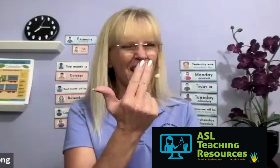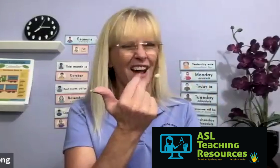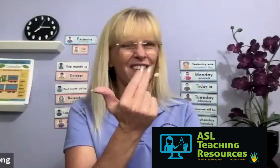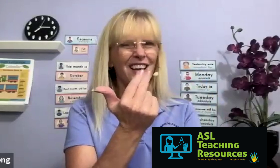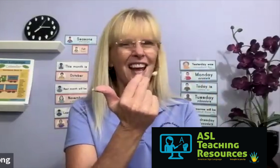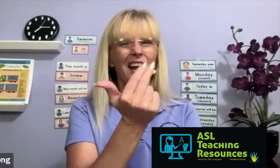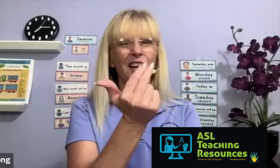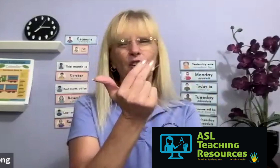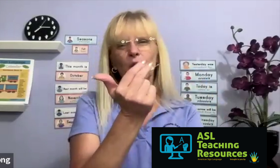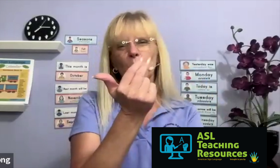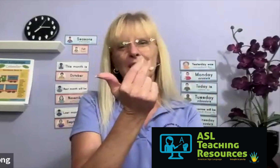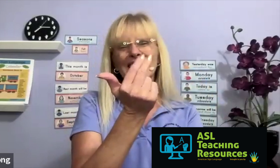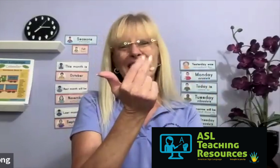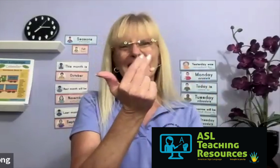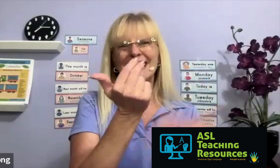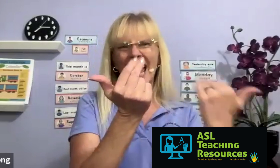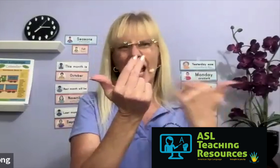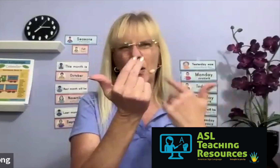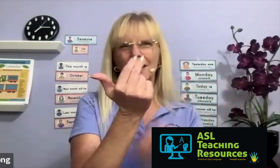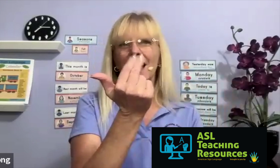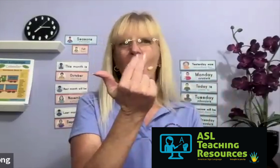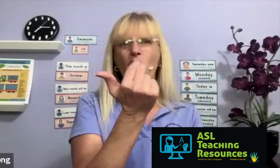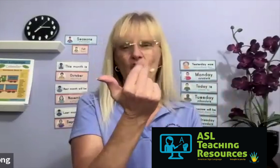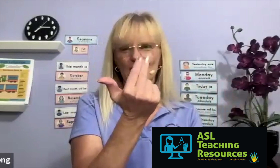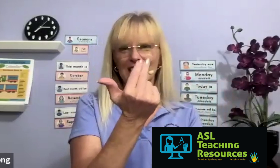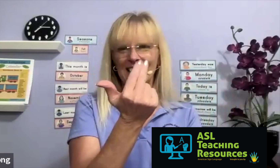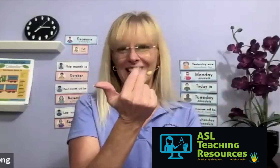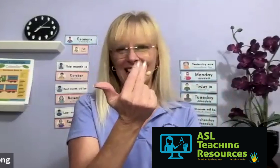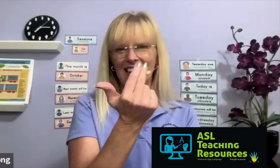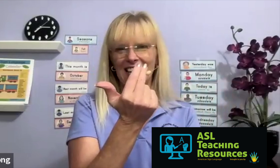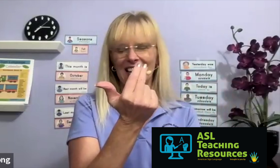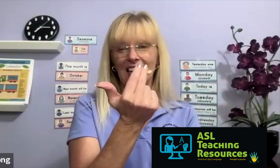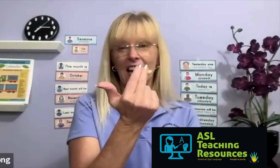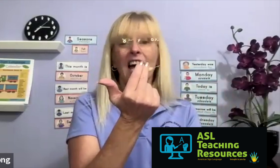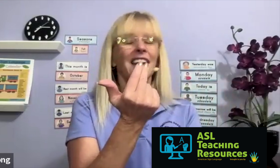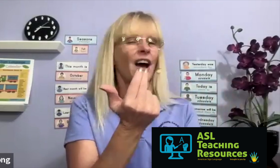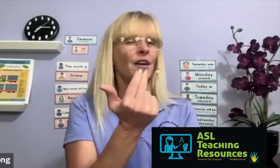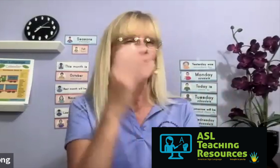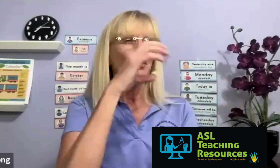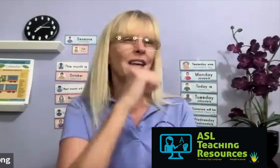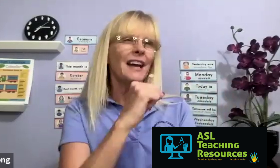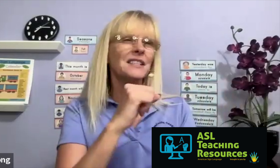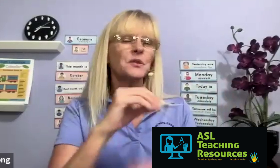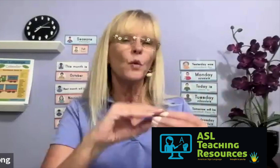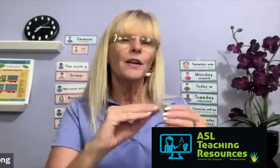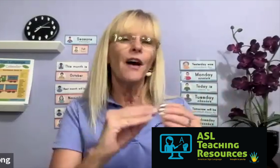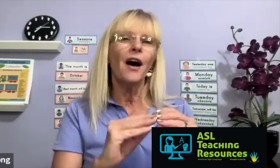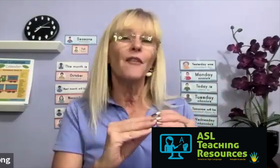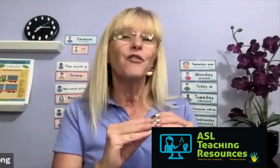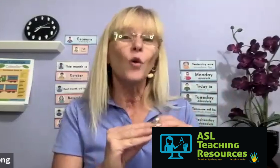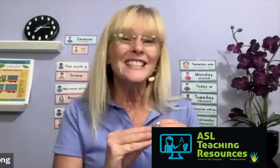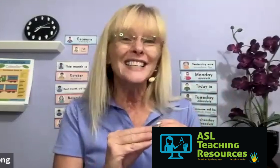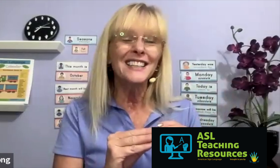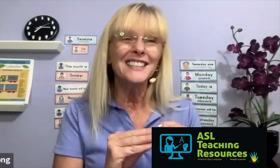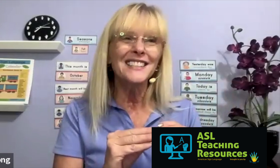now, and you're going to wiggle it down. 13. Now, can you guess what 14 is?